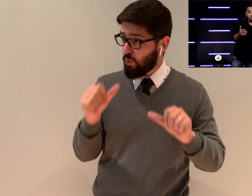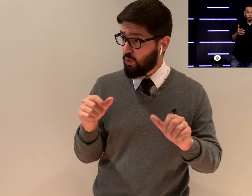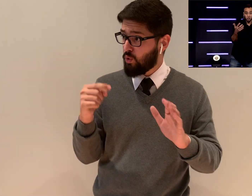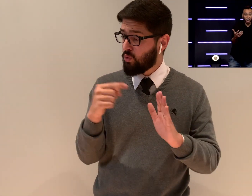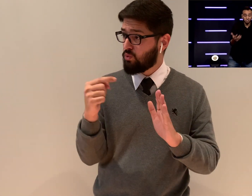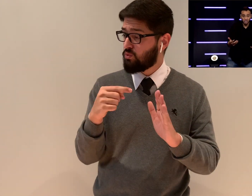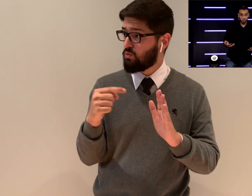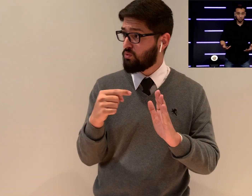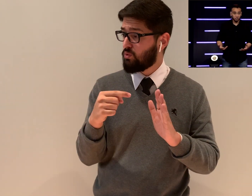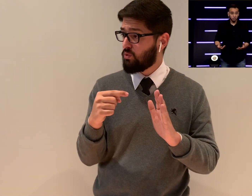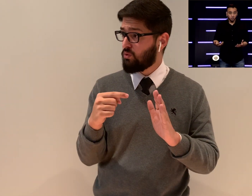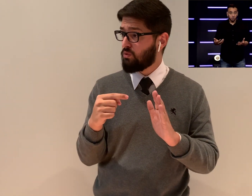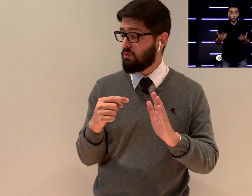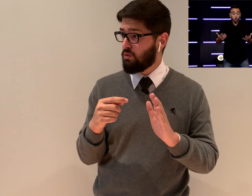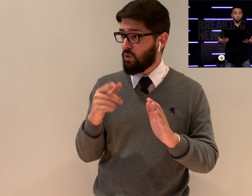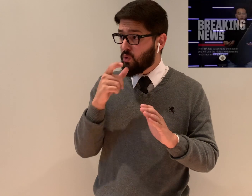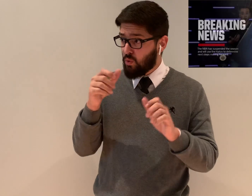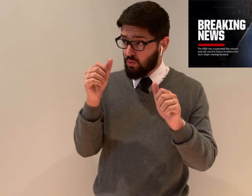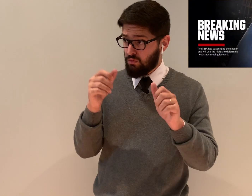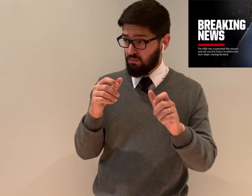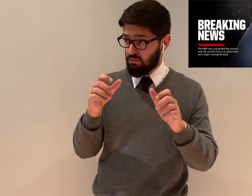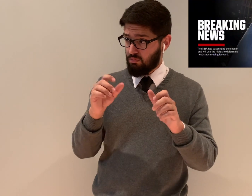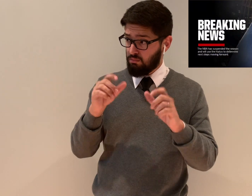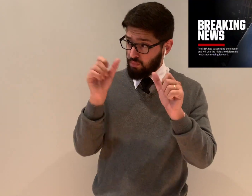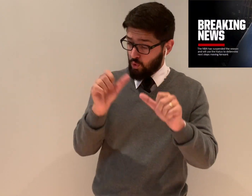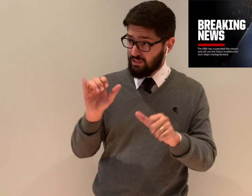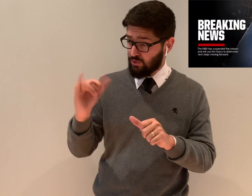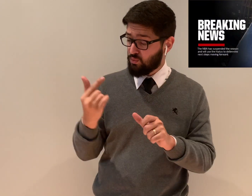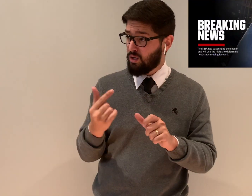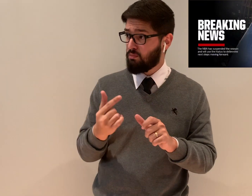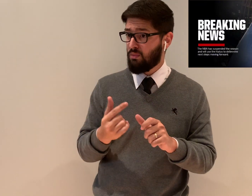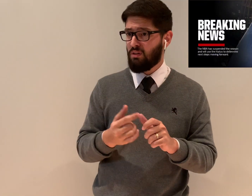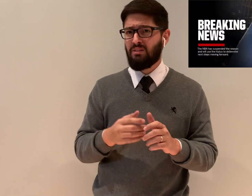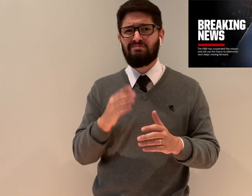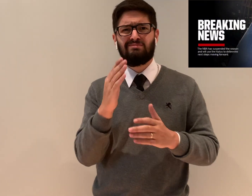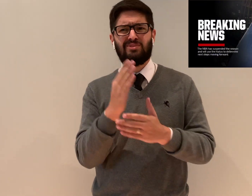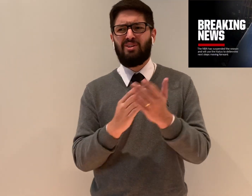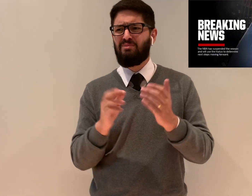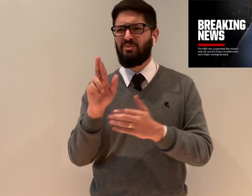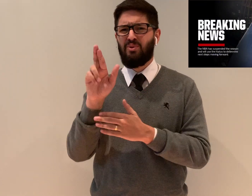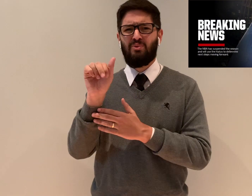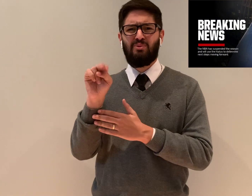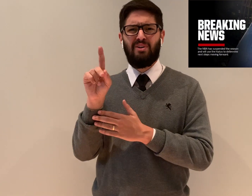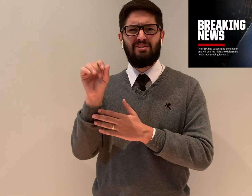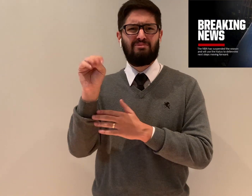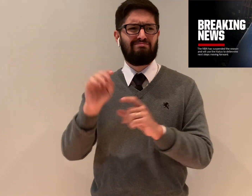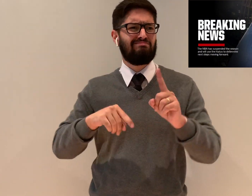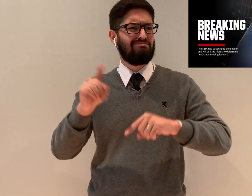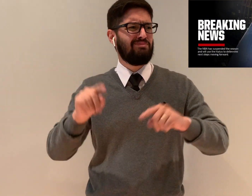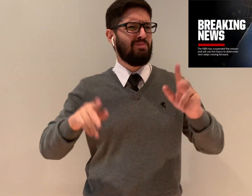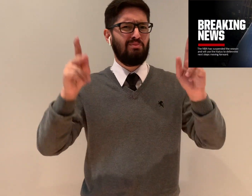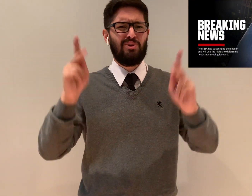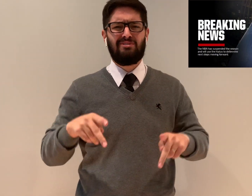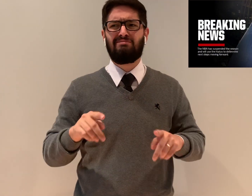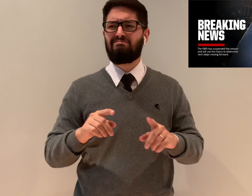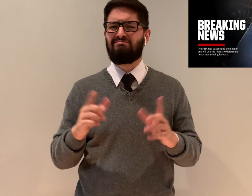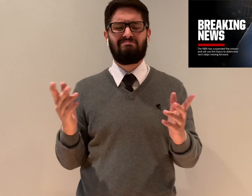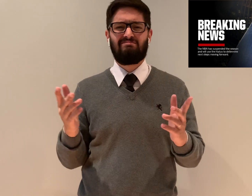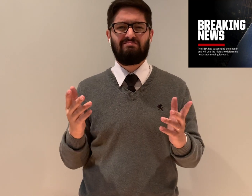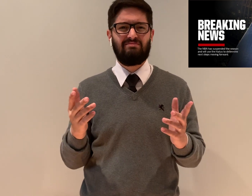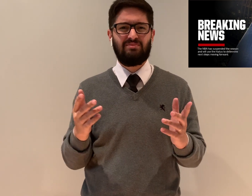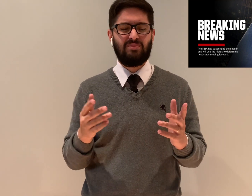posted the content. Look who put it on their Instagram feed. It wasn't just some random guy. Or wasn't